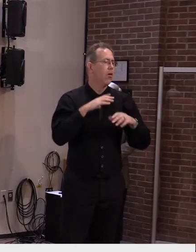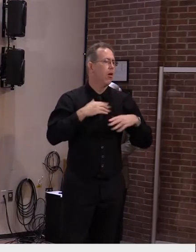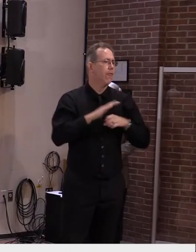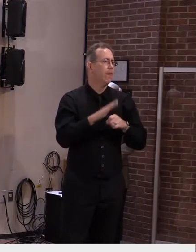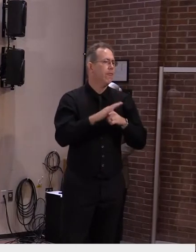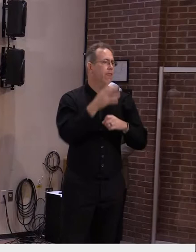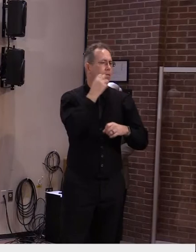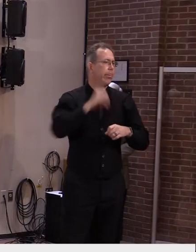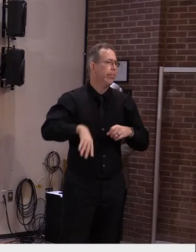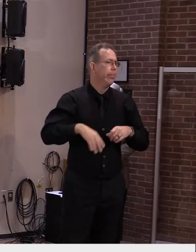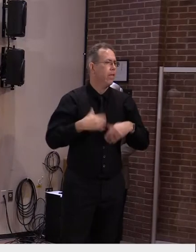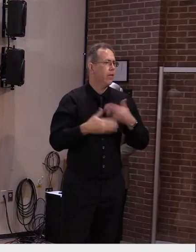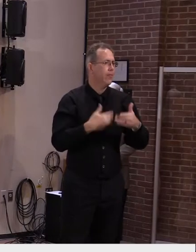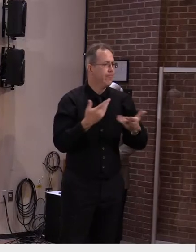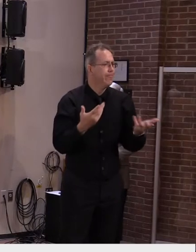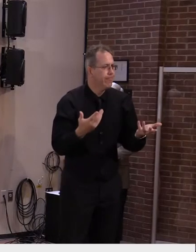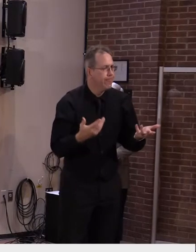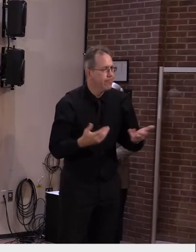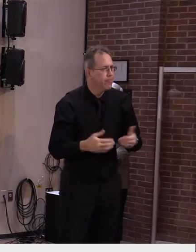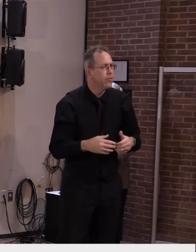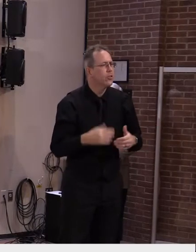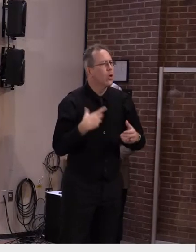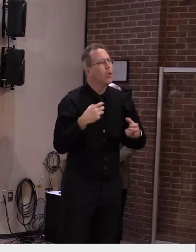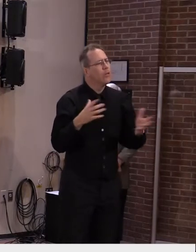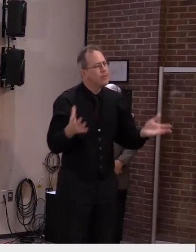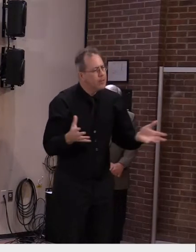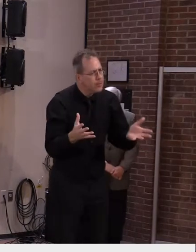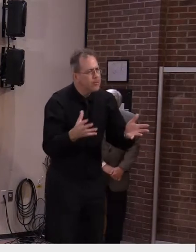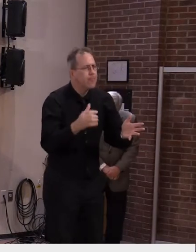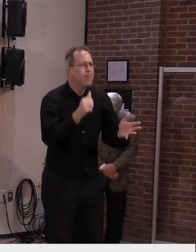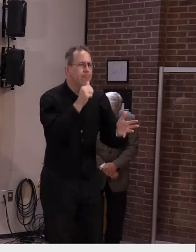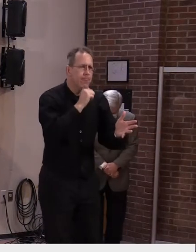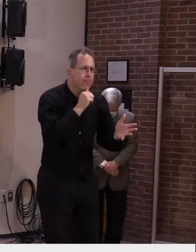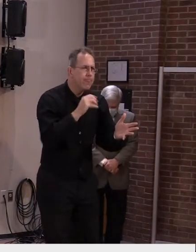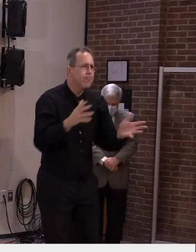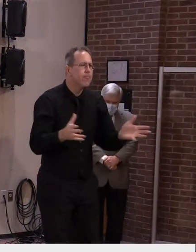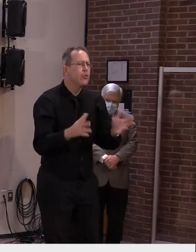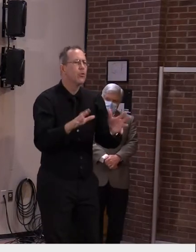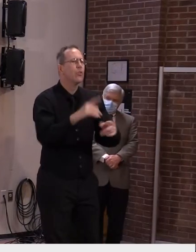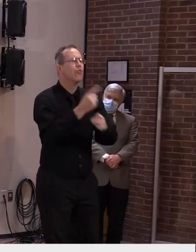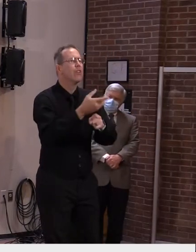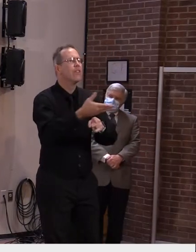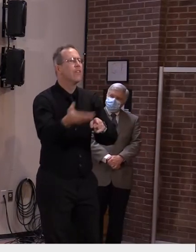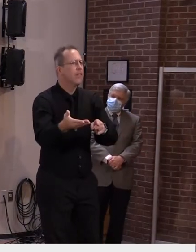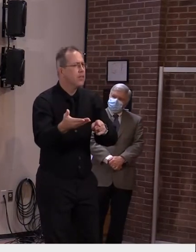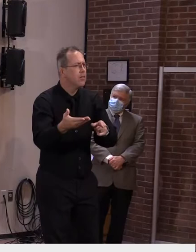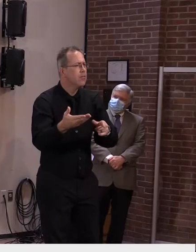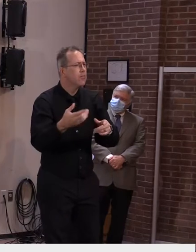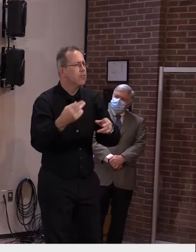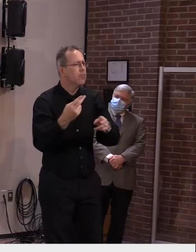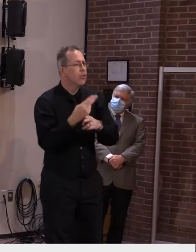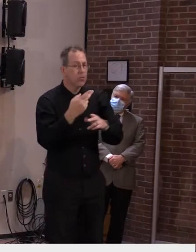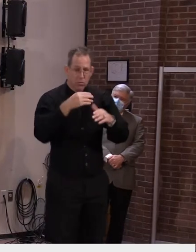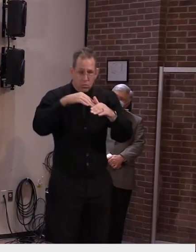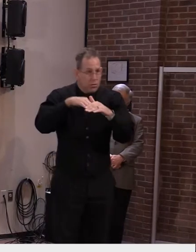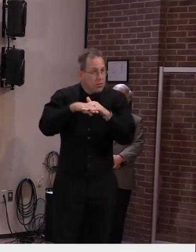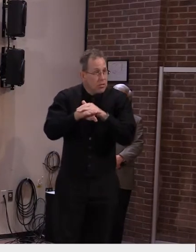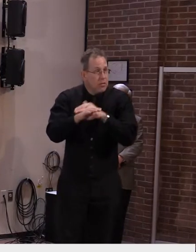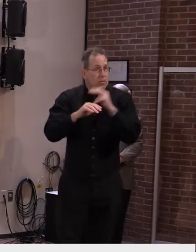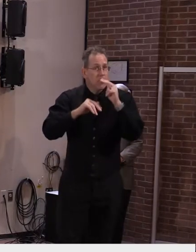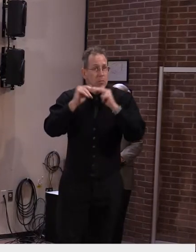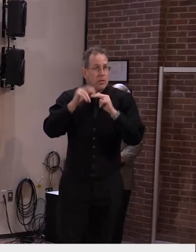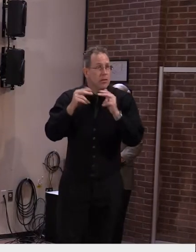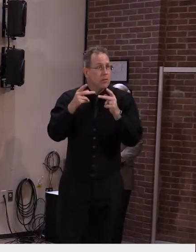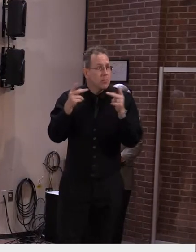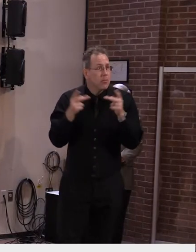us on doing the right thing, which is to wear a mask indoors. But at the same time, the population, not just Vermont's,